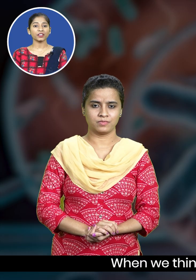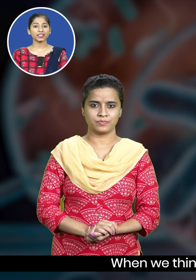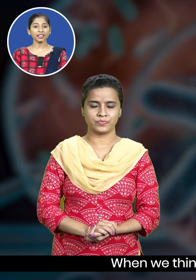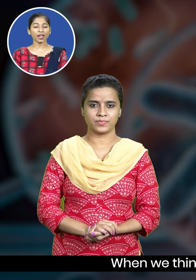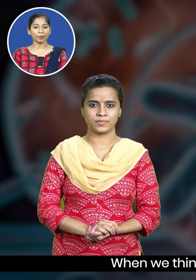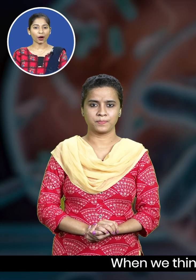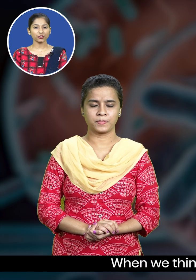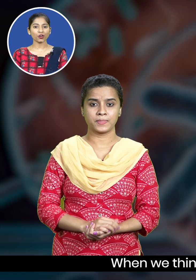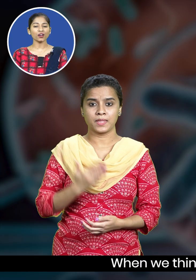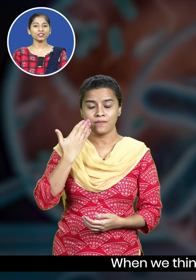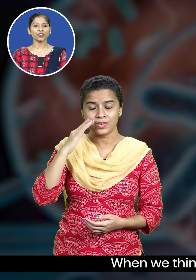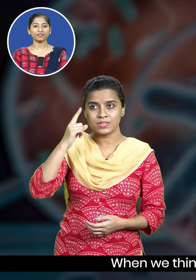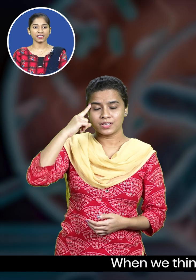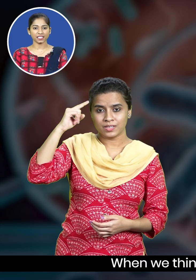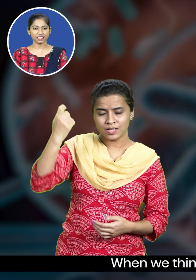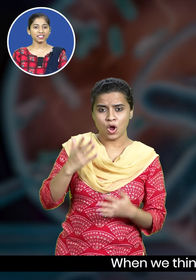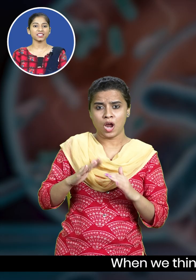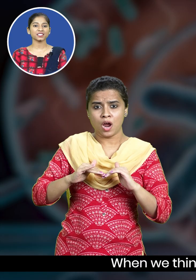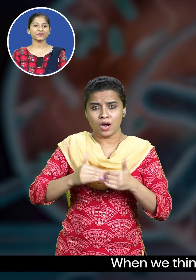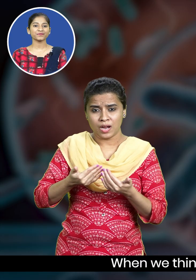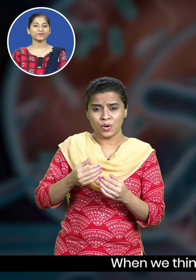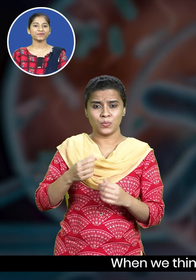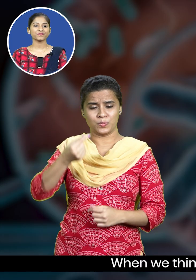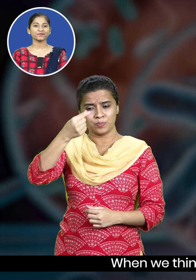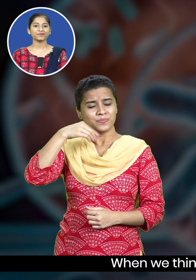When we think about causes of diseases,